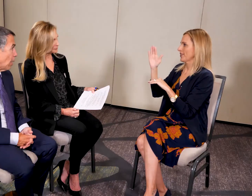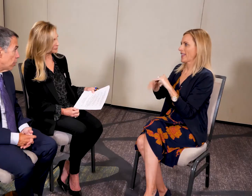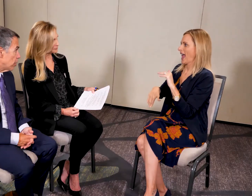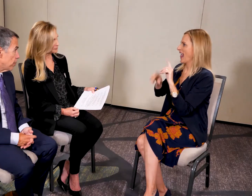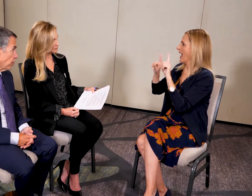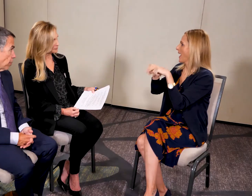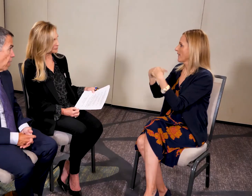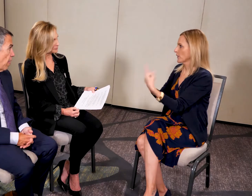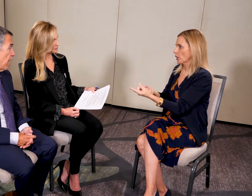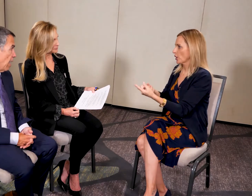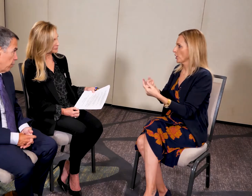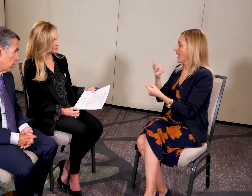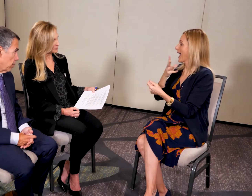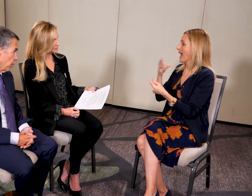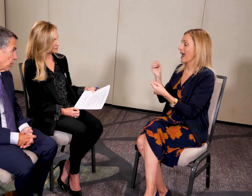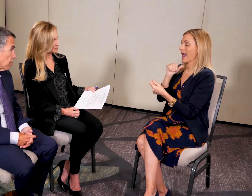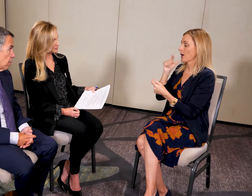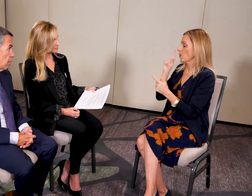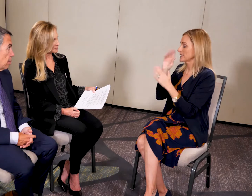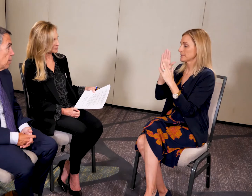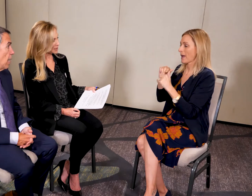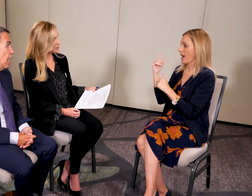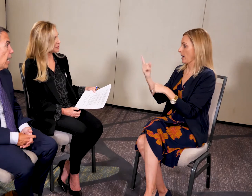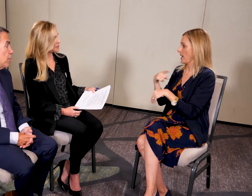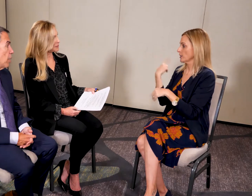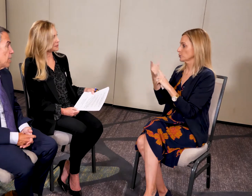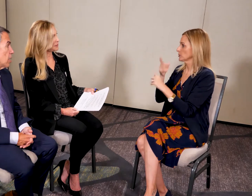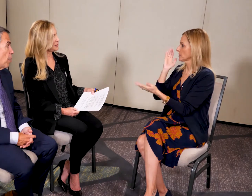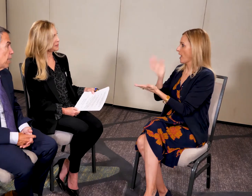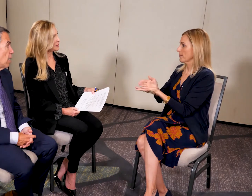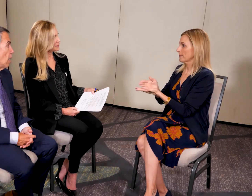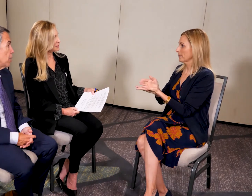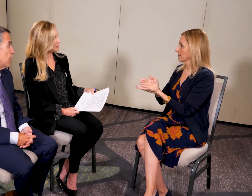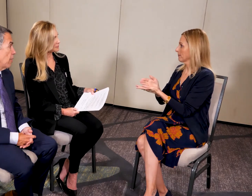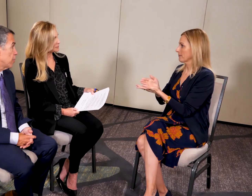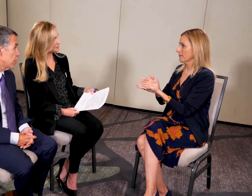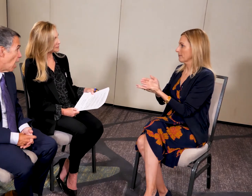louder than ever. And I don't anticipate us to ever stop.